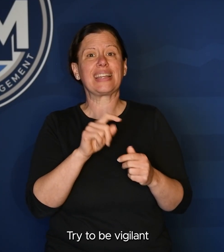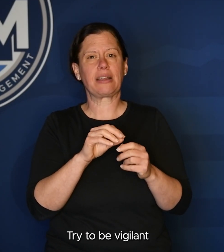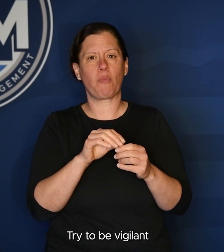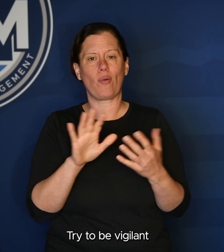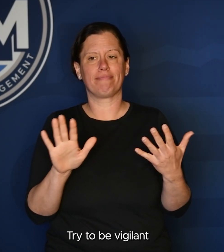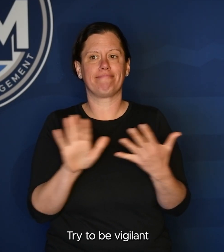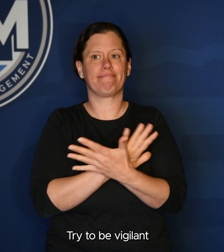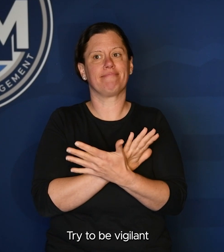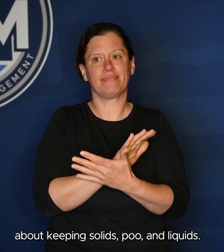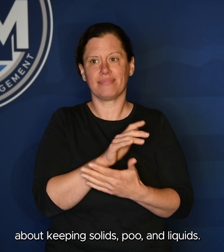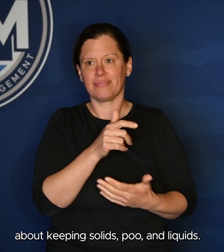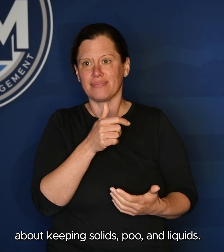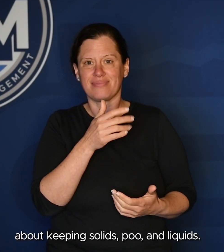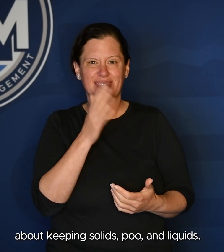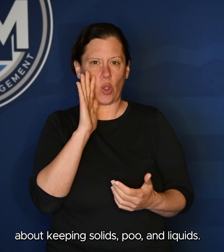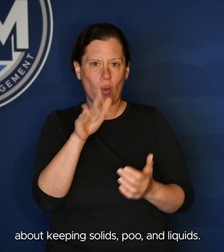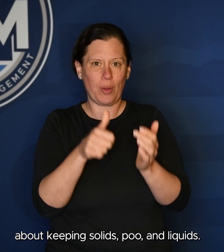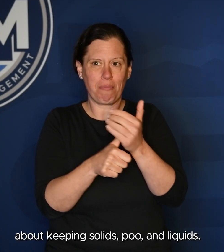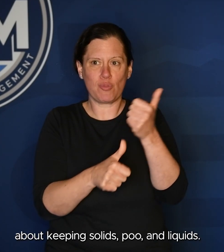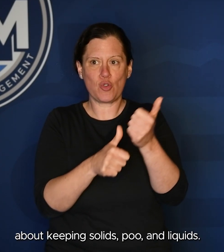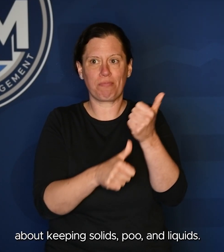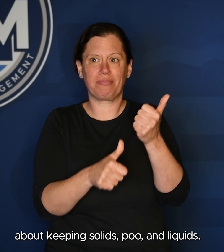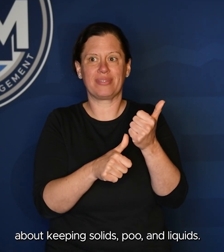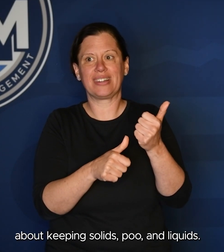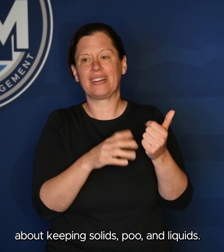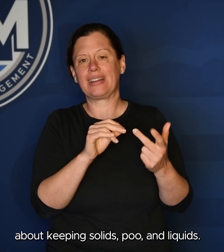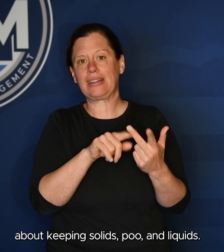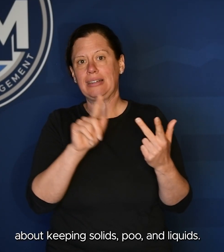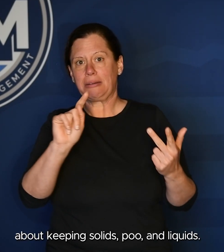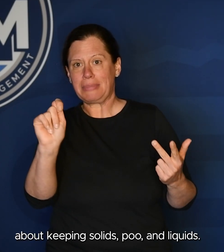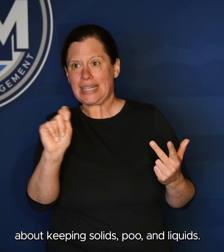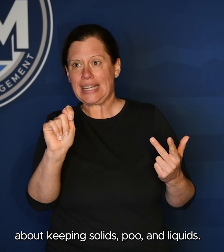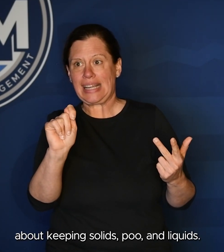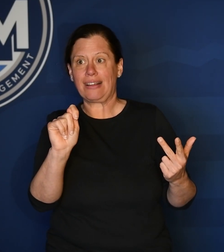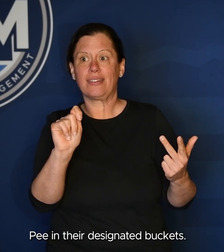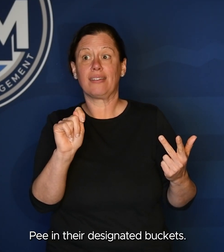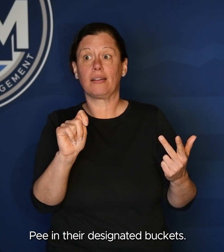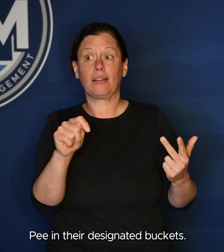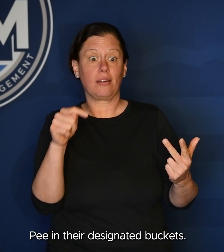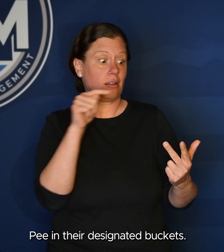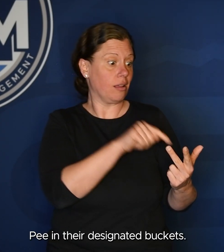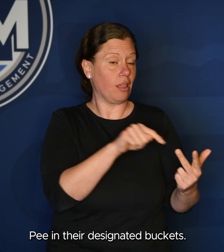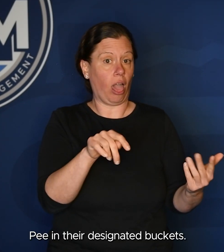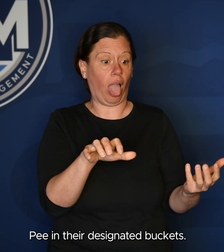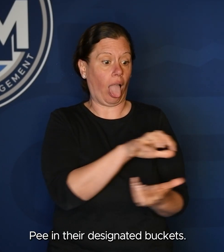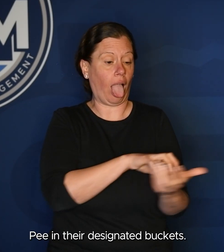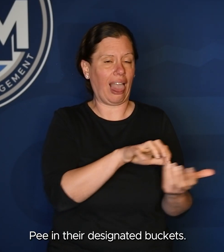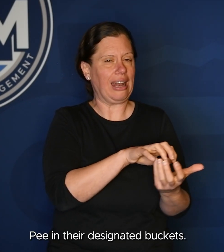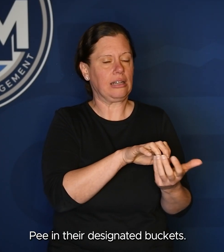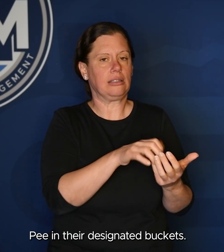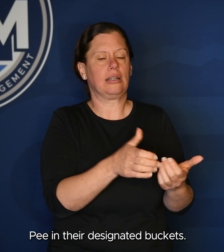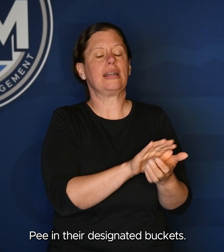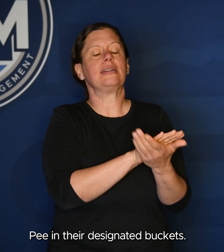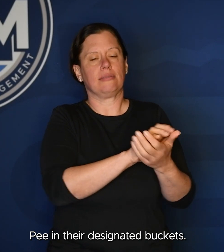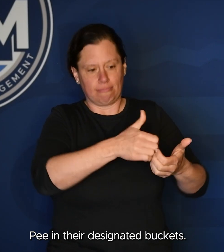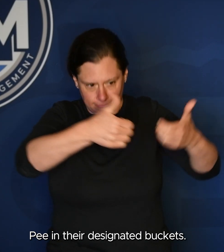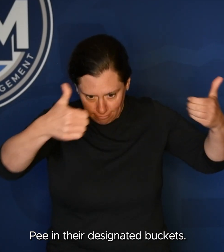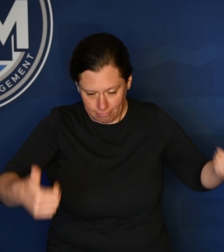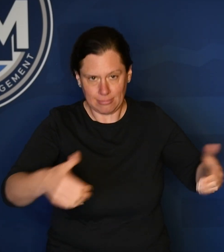Try to be vigilant about keeping solids, poo, and liquids, pee, in their designated buckets.